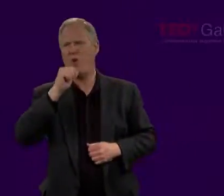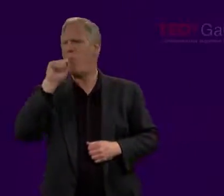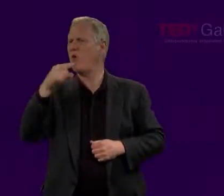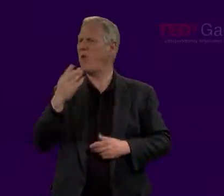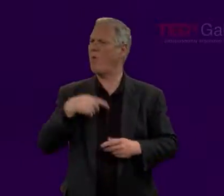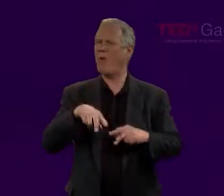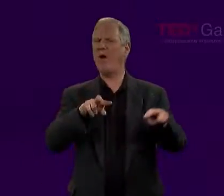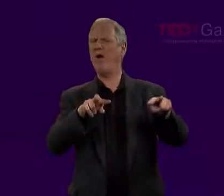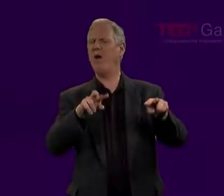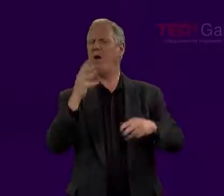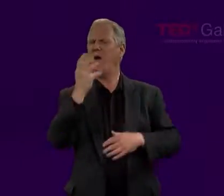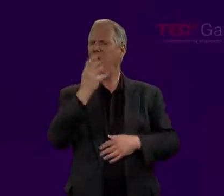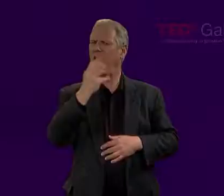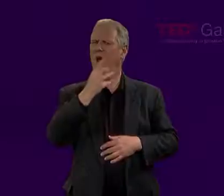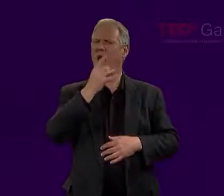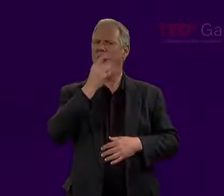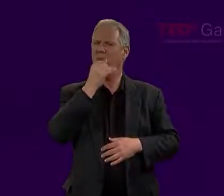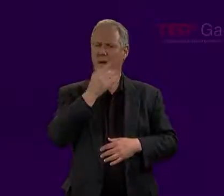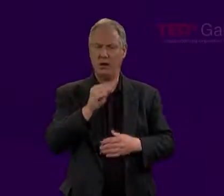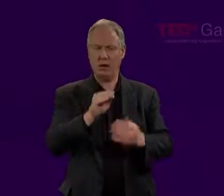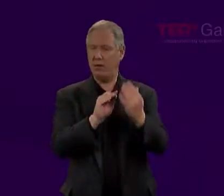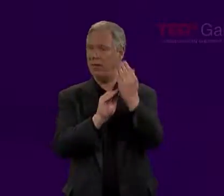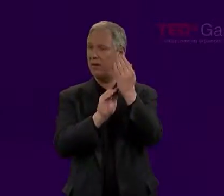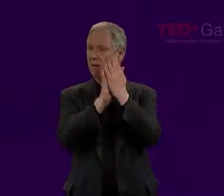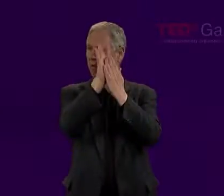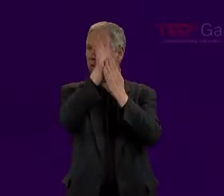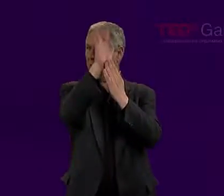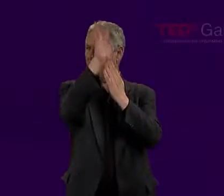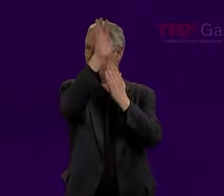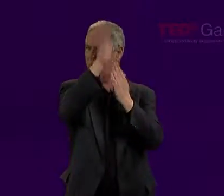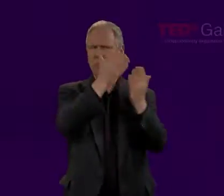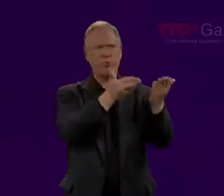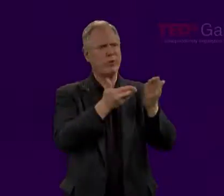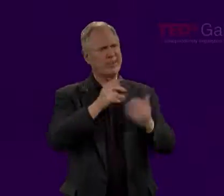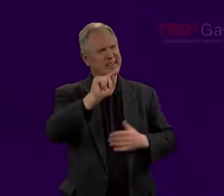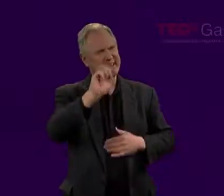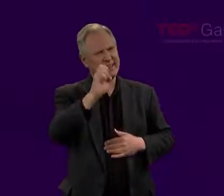The transformation, it was incredible. The lights went up the wall.